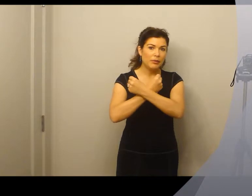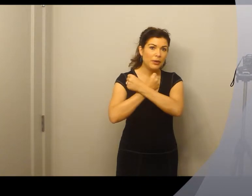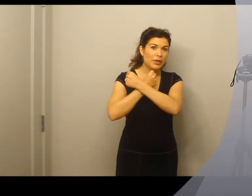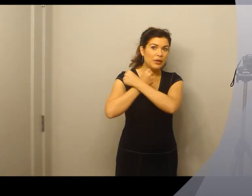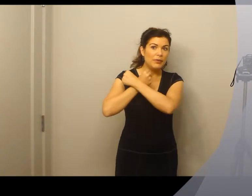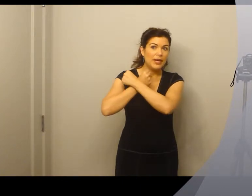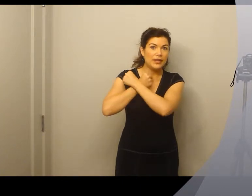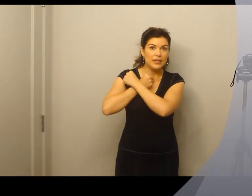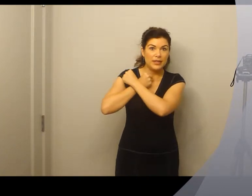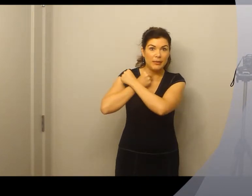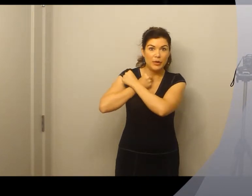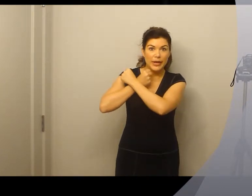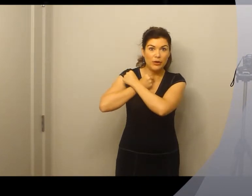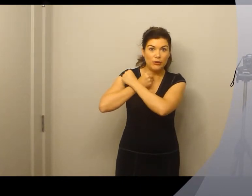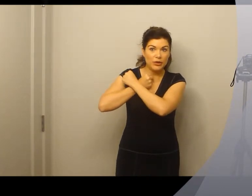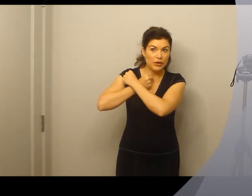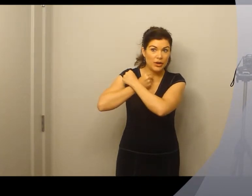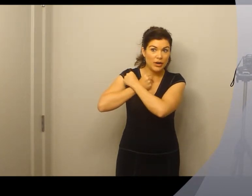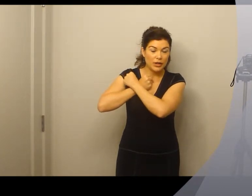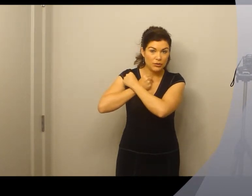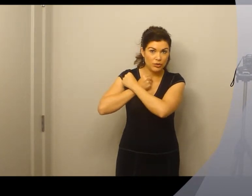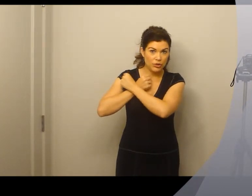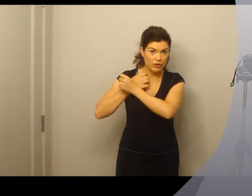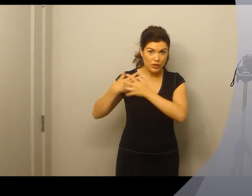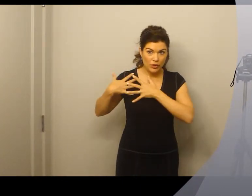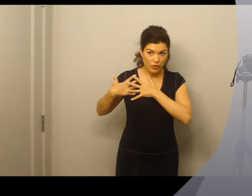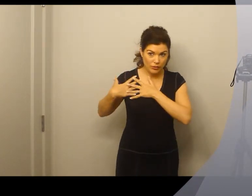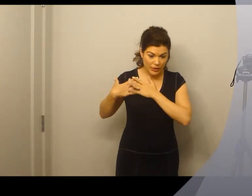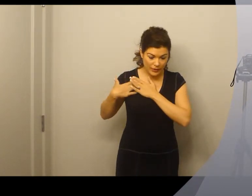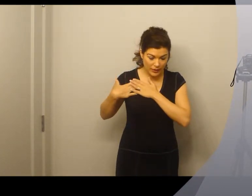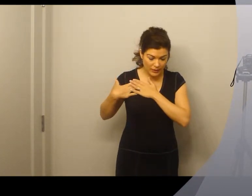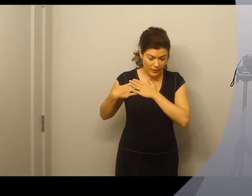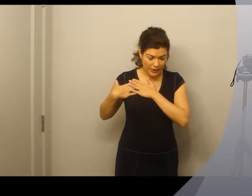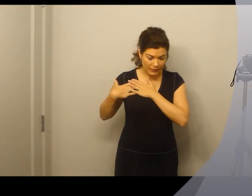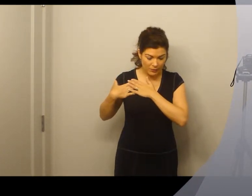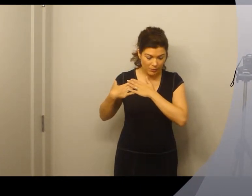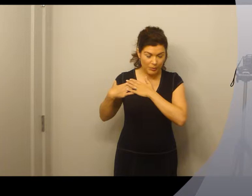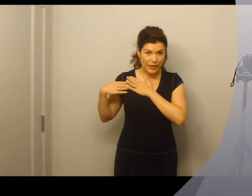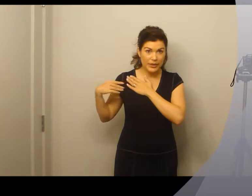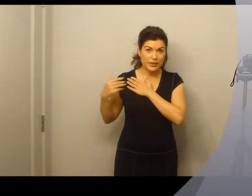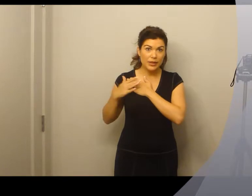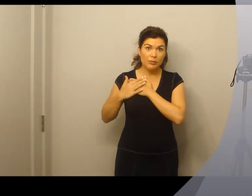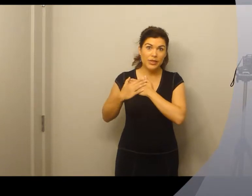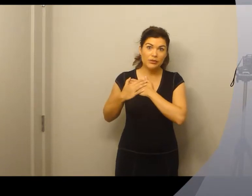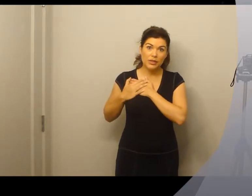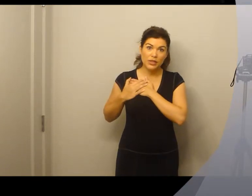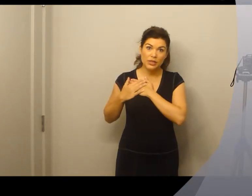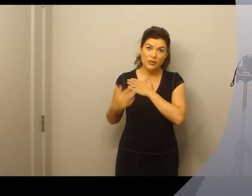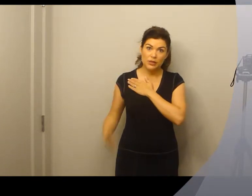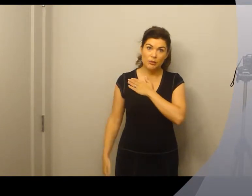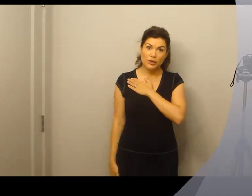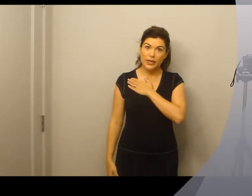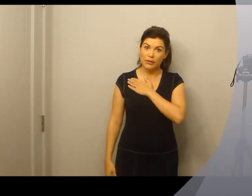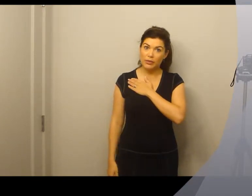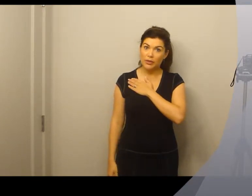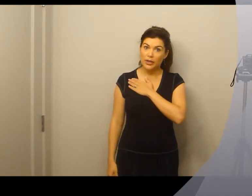I want you to make it this time right over your heart, which is over on this side. If you remember how you say the Pledge of Allegiance and you put your hand over your